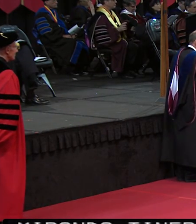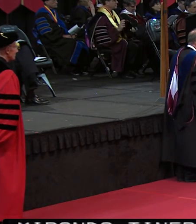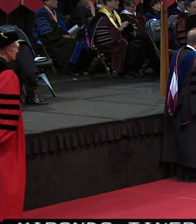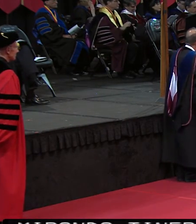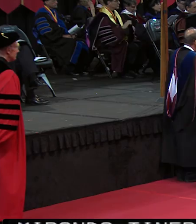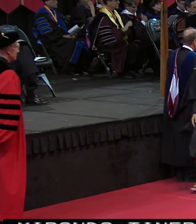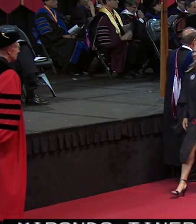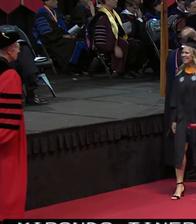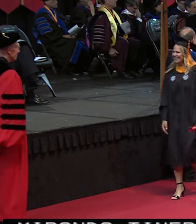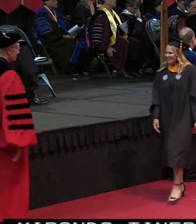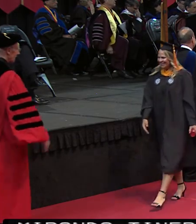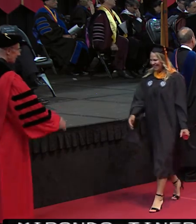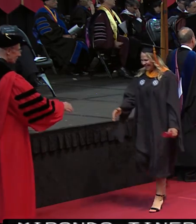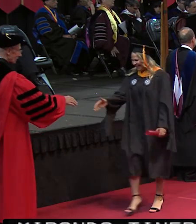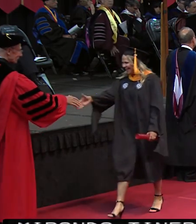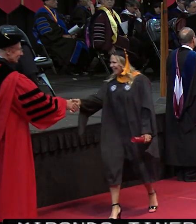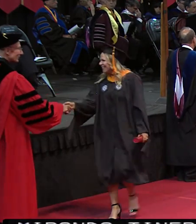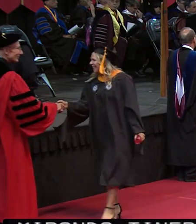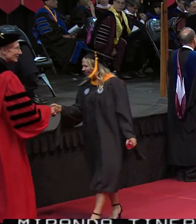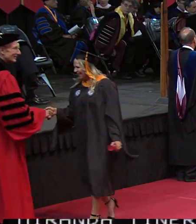Beverly Jean Welch.